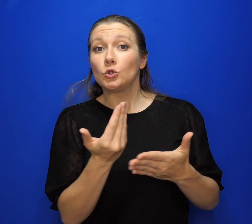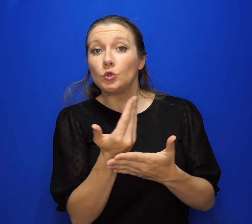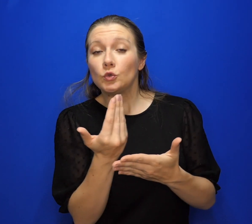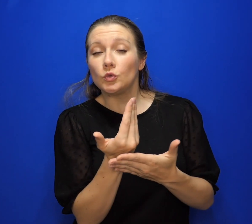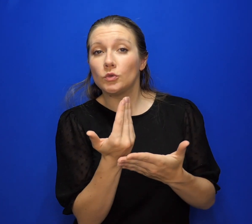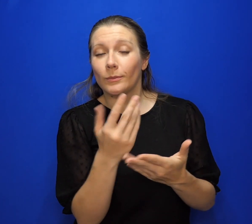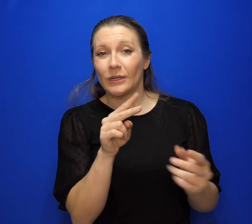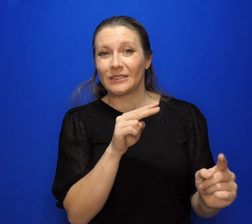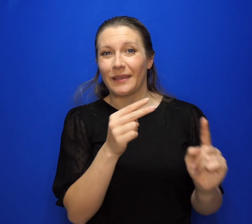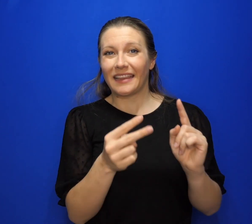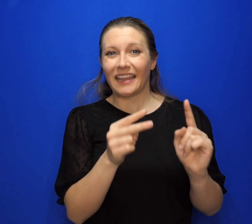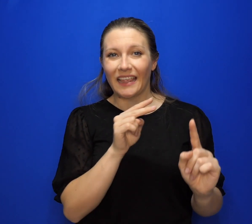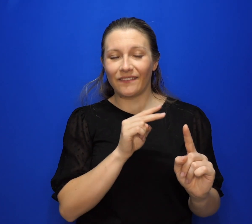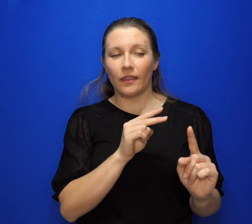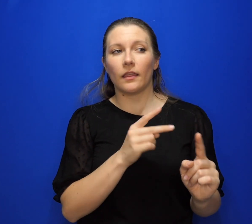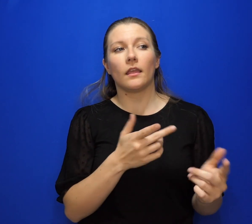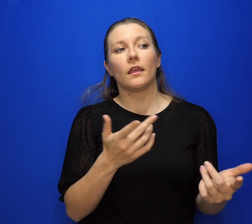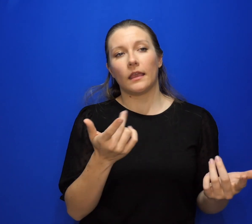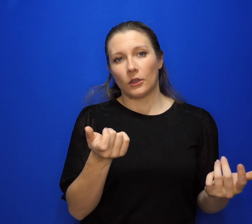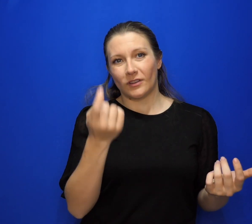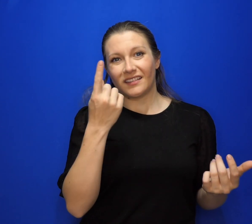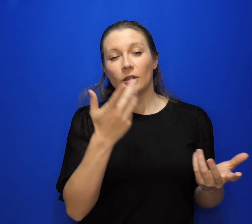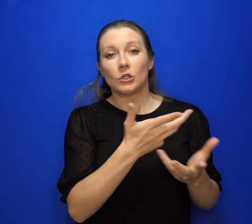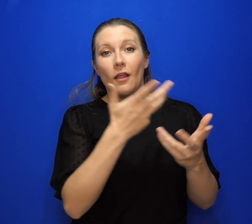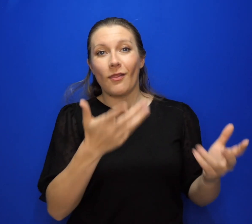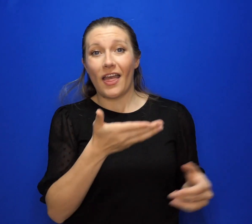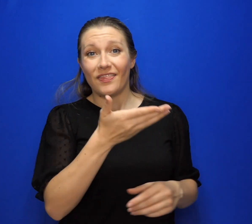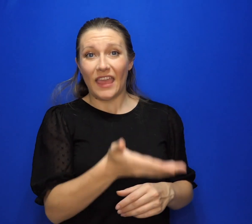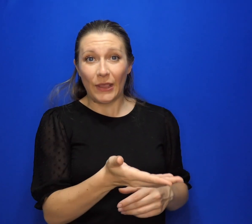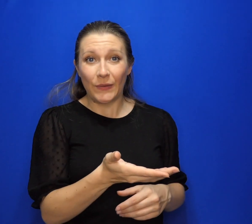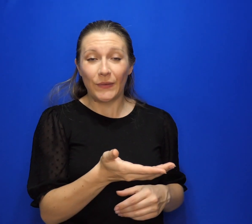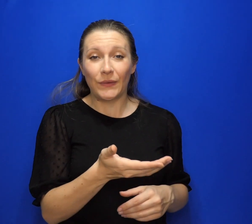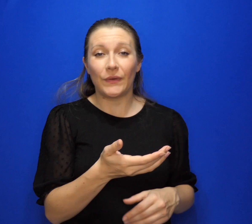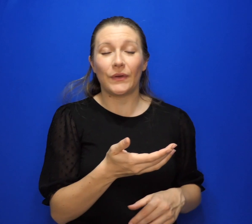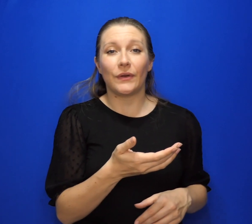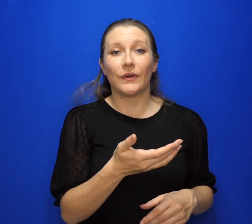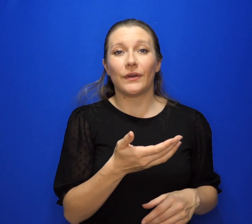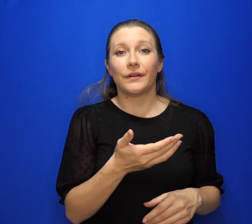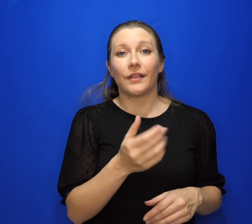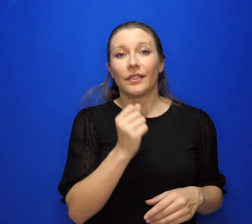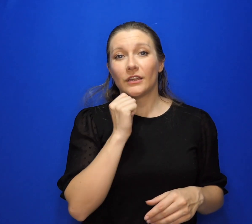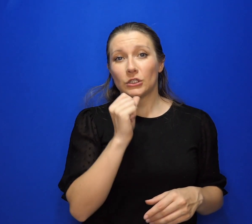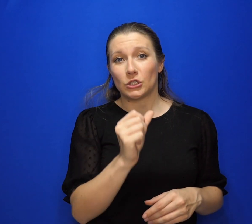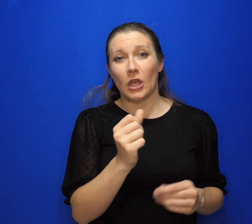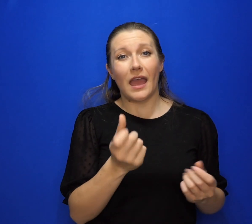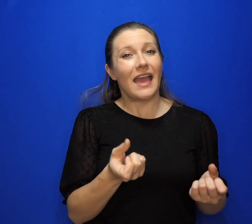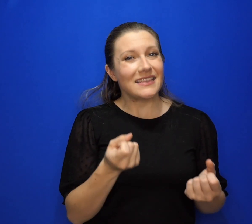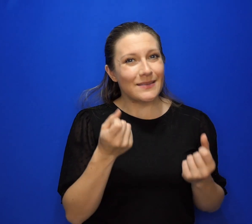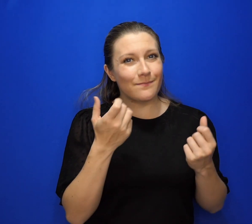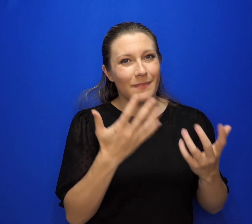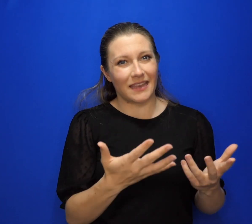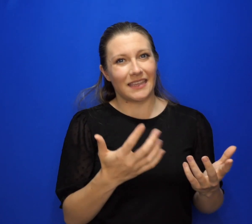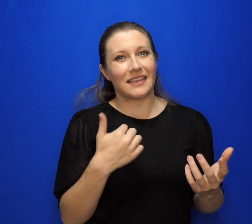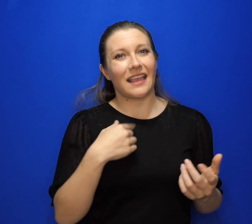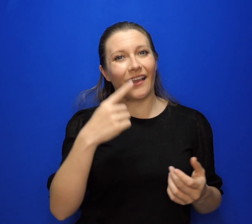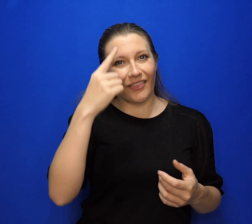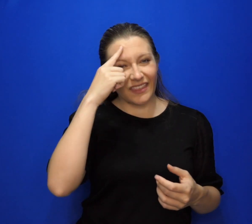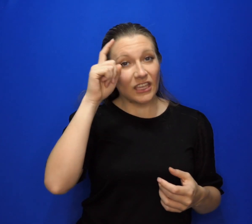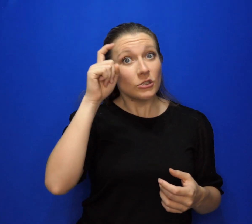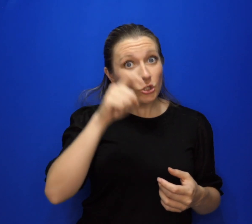are not as many as I think need to be there. Right. Because people with diabetes are all